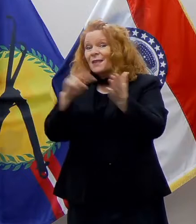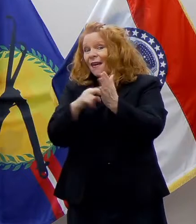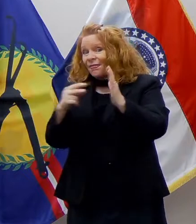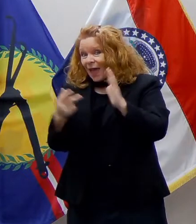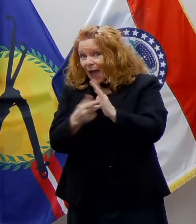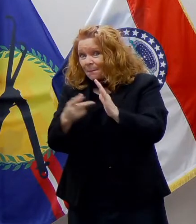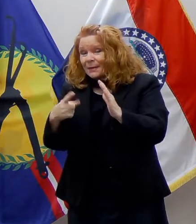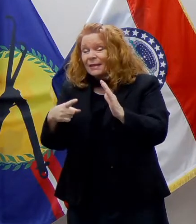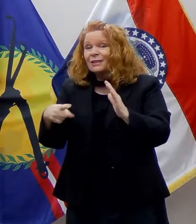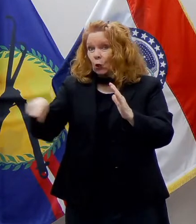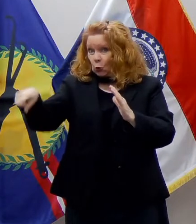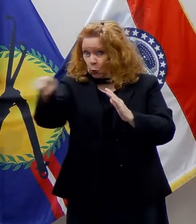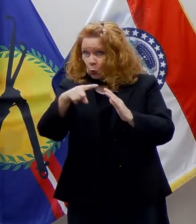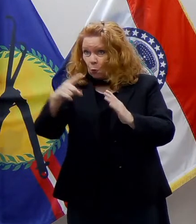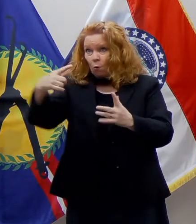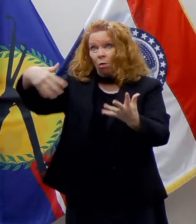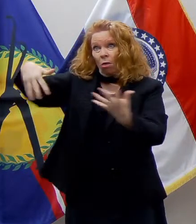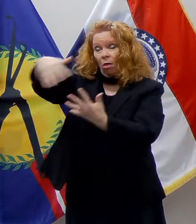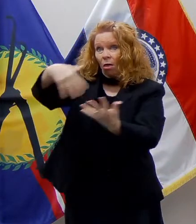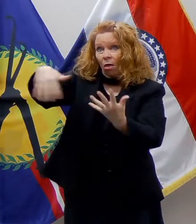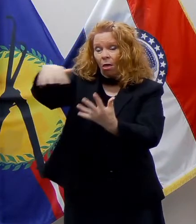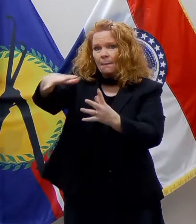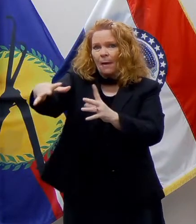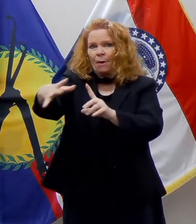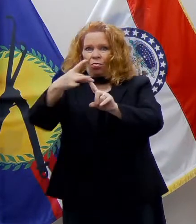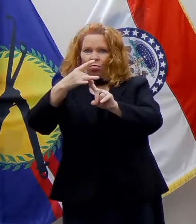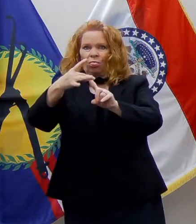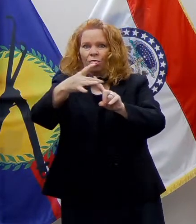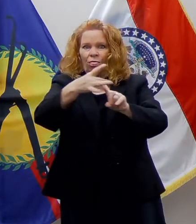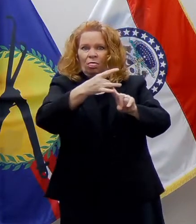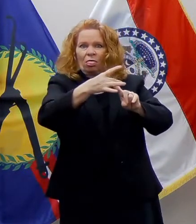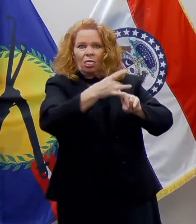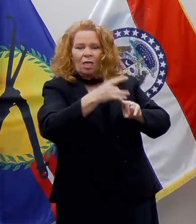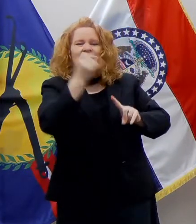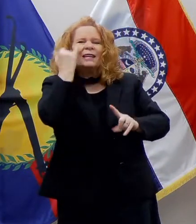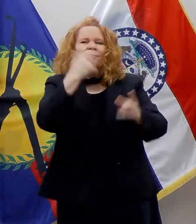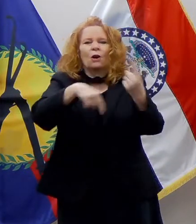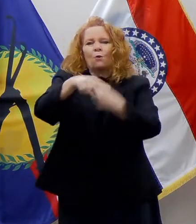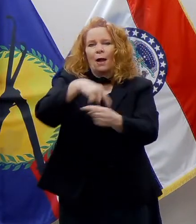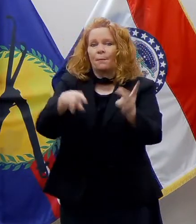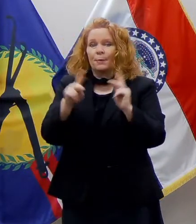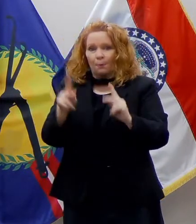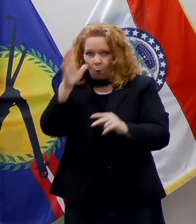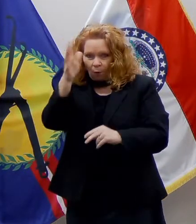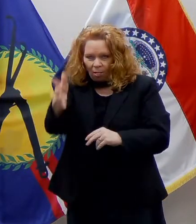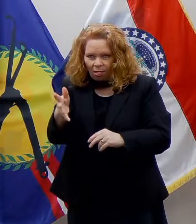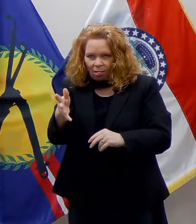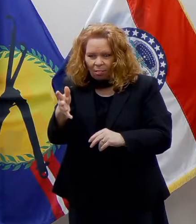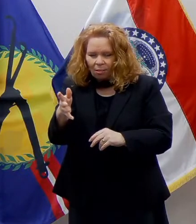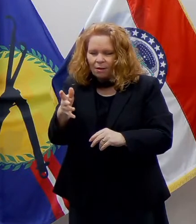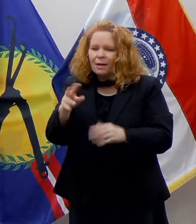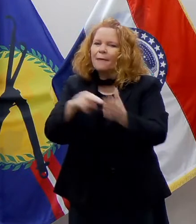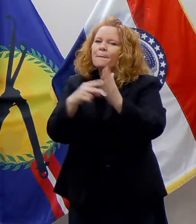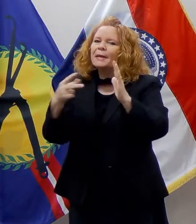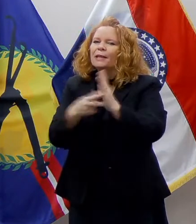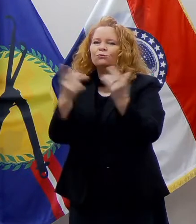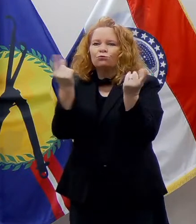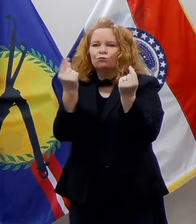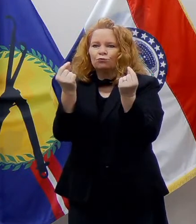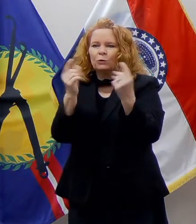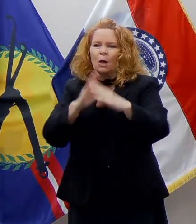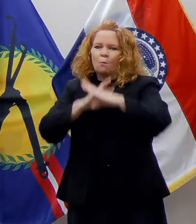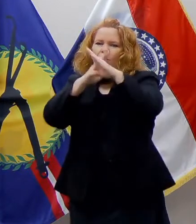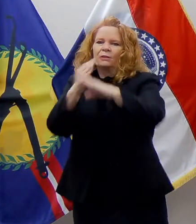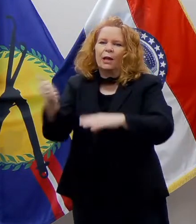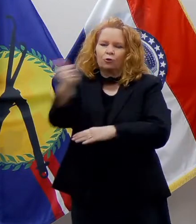to be exposed to COVID-19 in the next couple of weeks if you're around others. You should take care to protect yourself with every